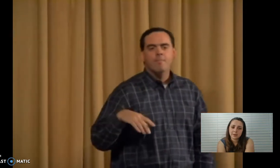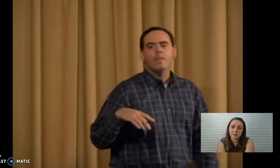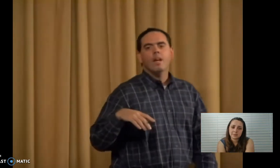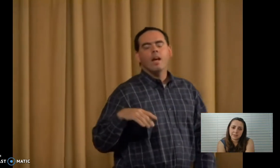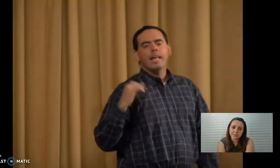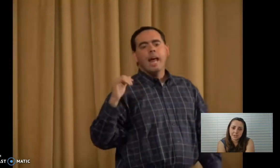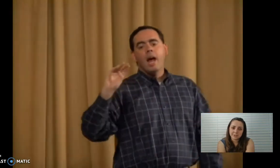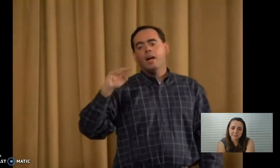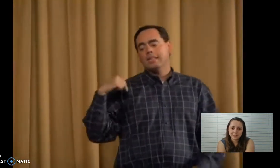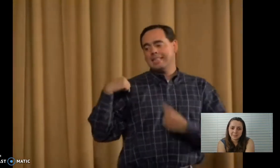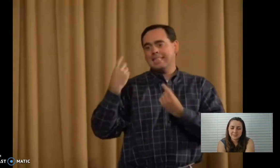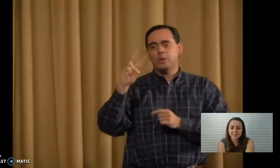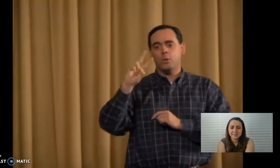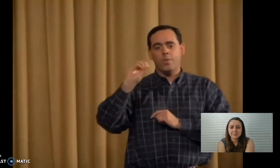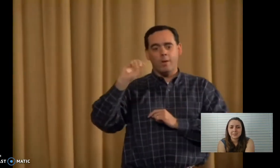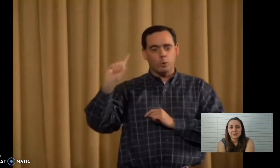For an MIT education.